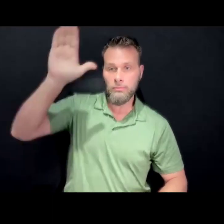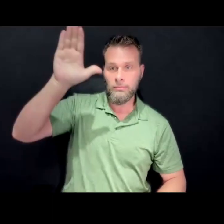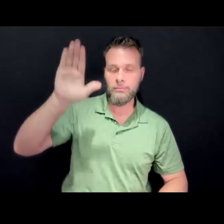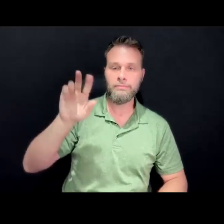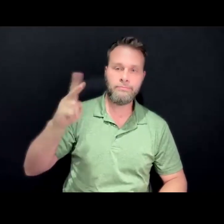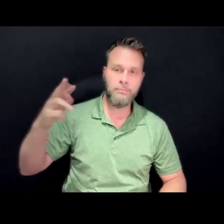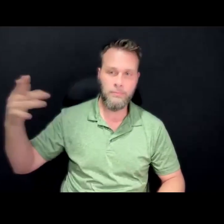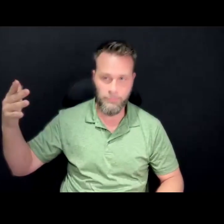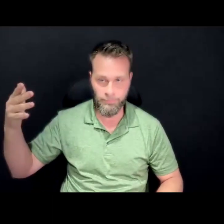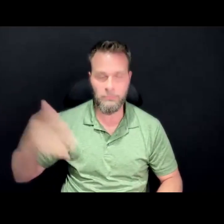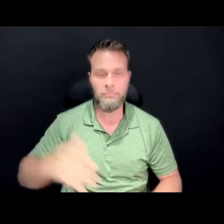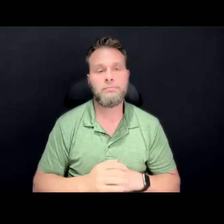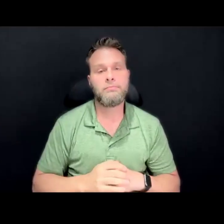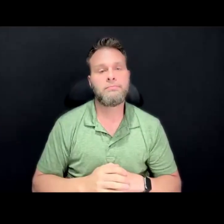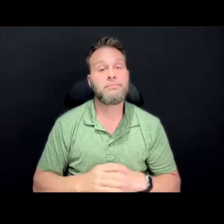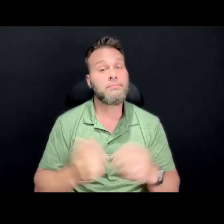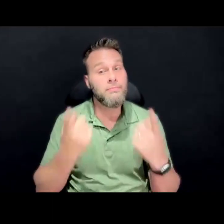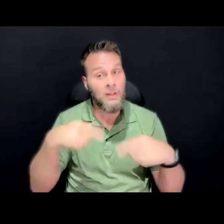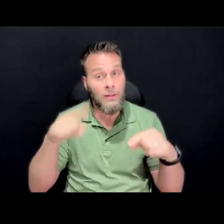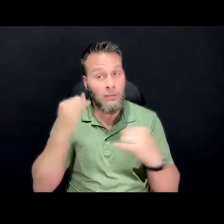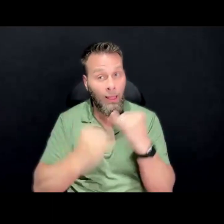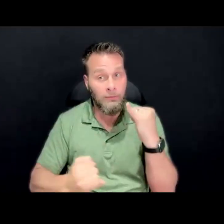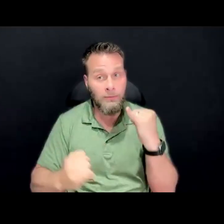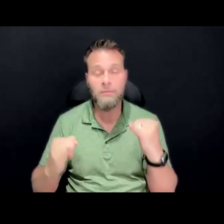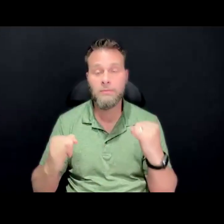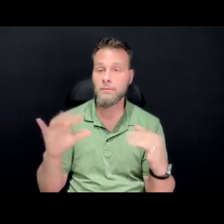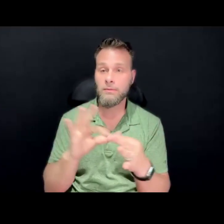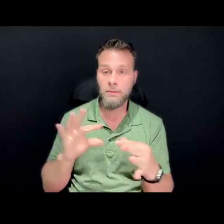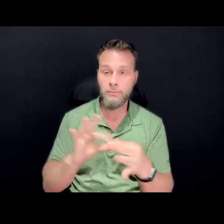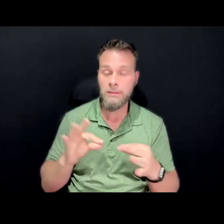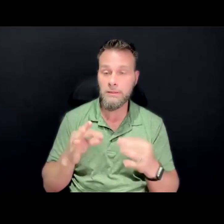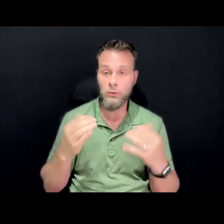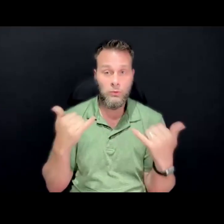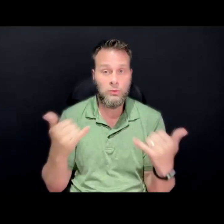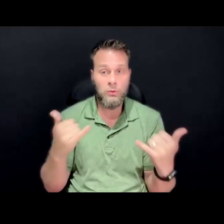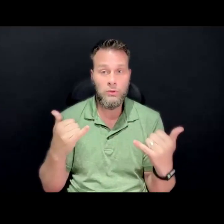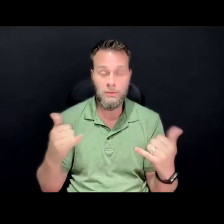Finally, this meeting is being recorded to make available